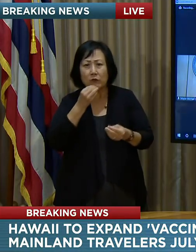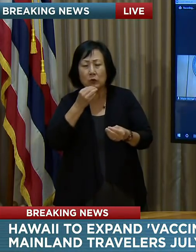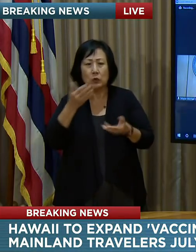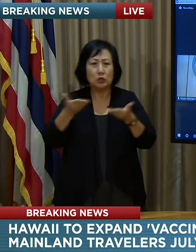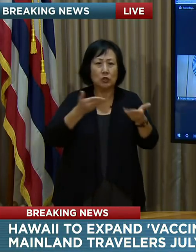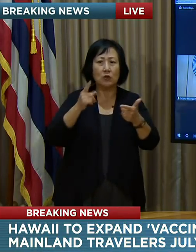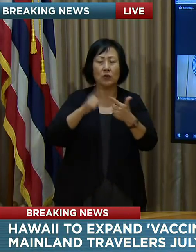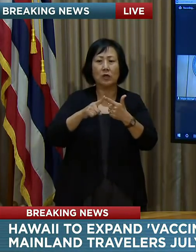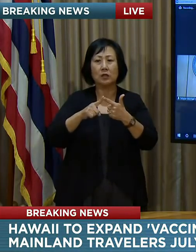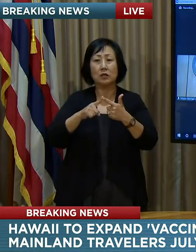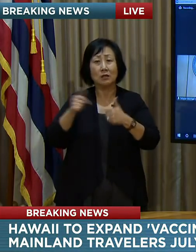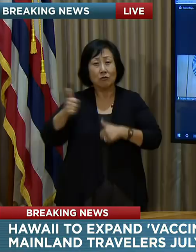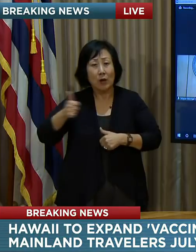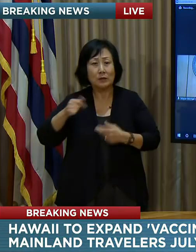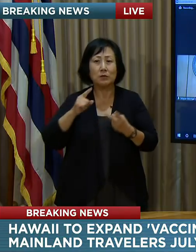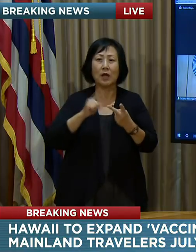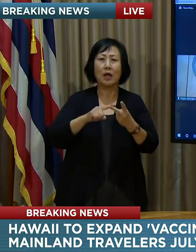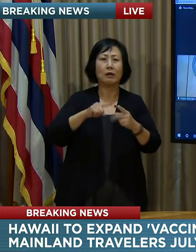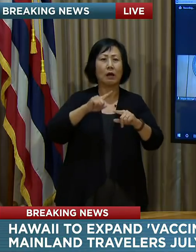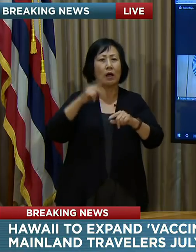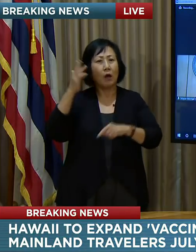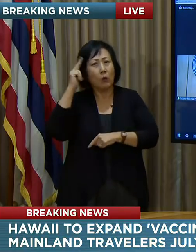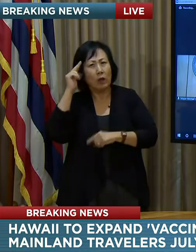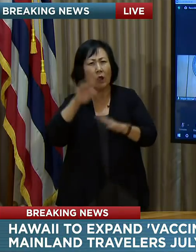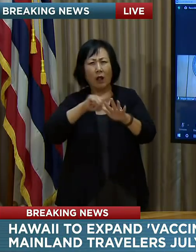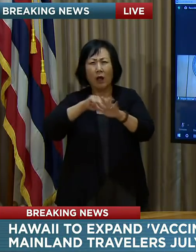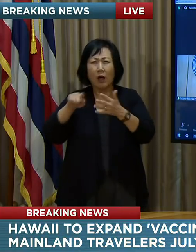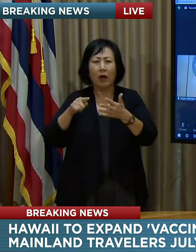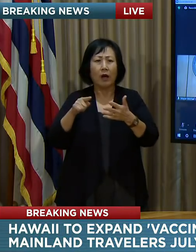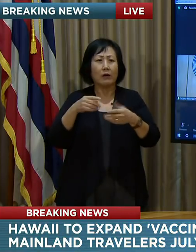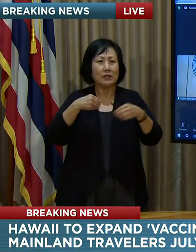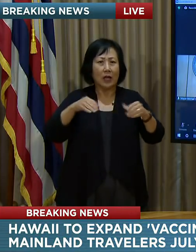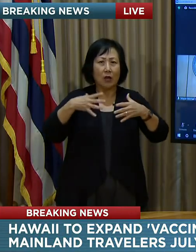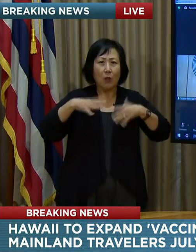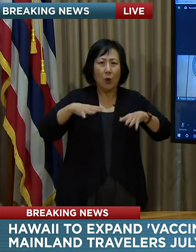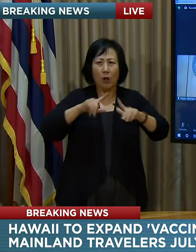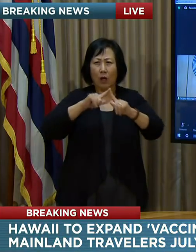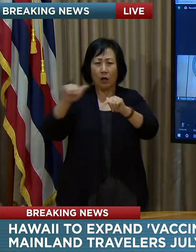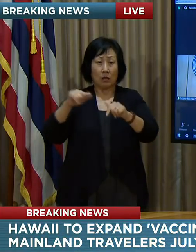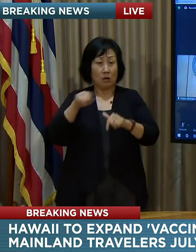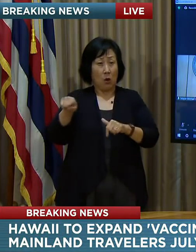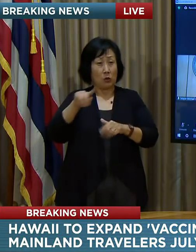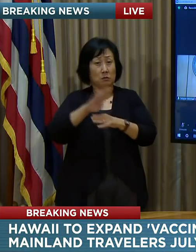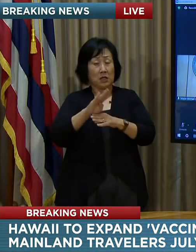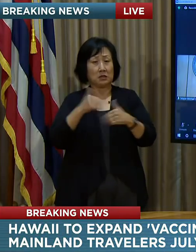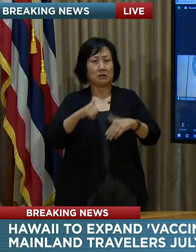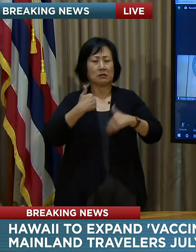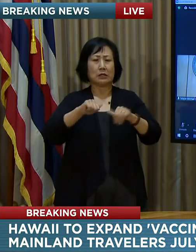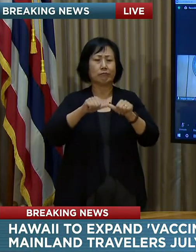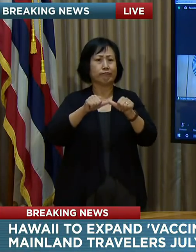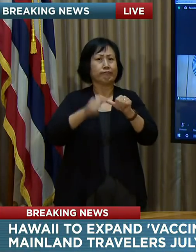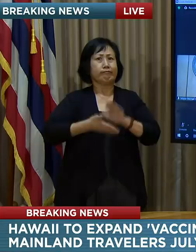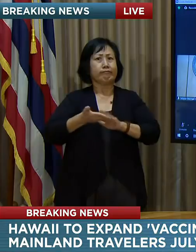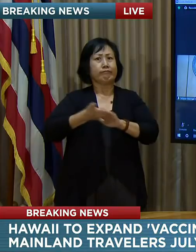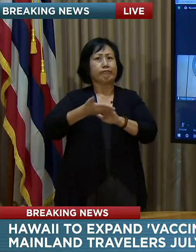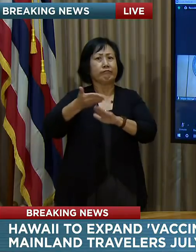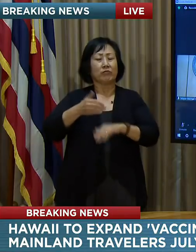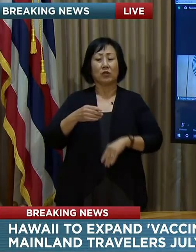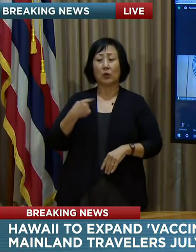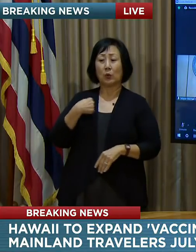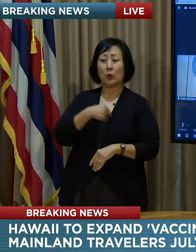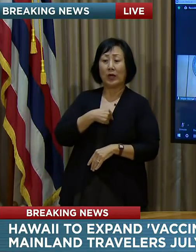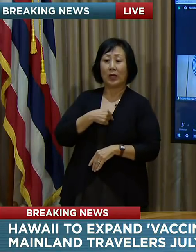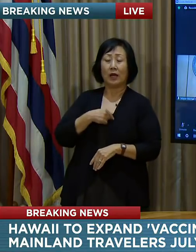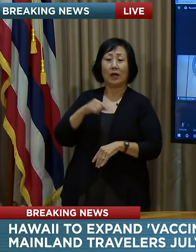transit accommodations, and many other areas, retail, that really has made Hawaii and Maui County start to